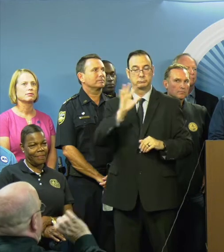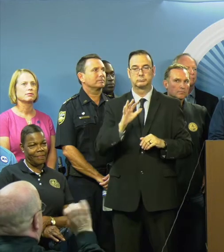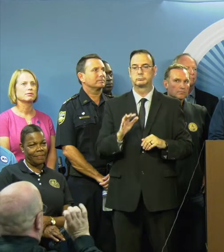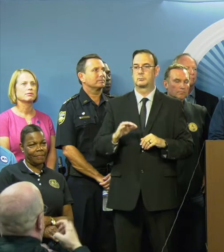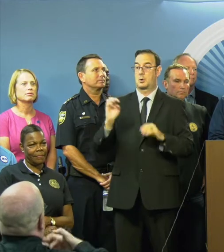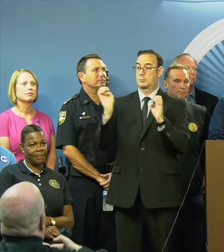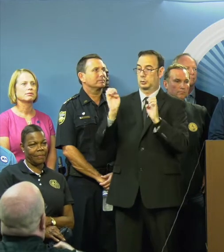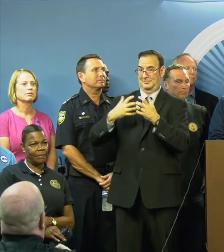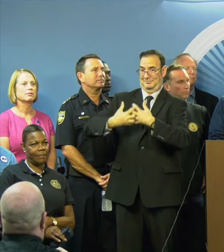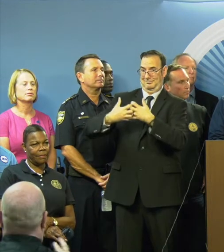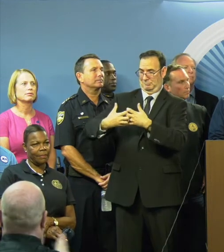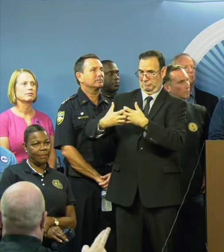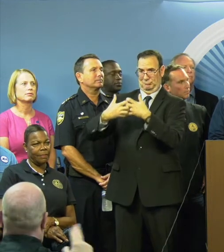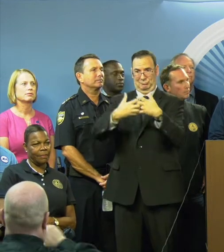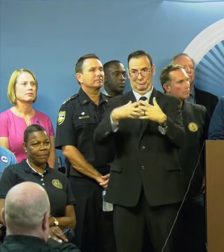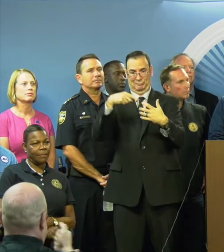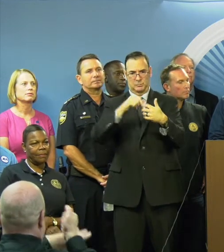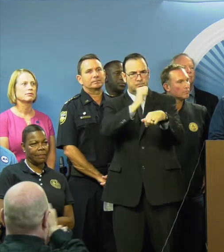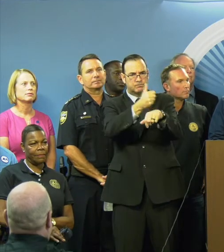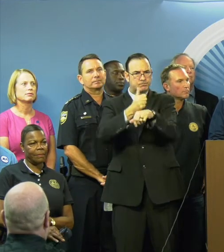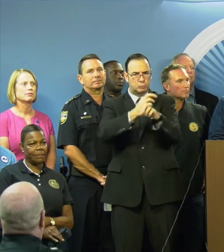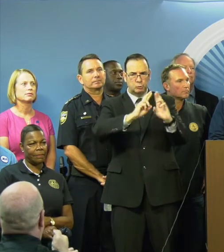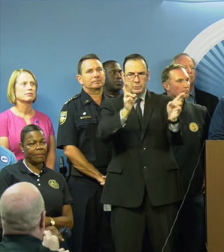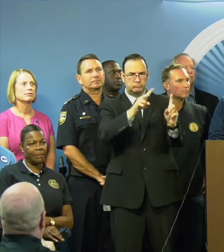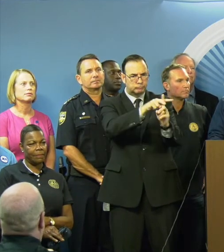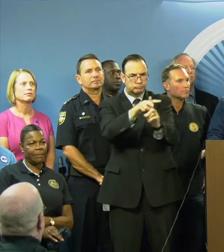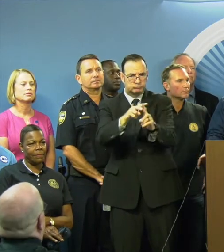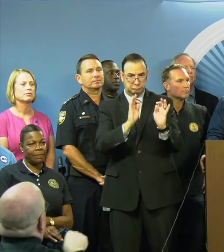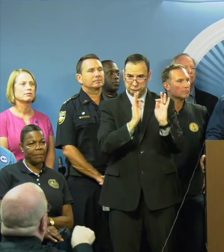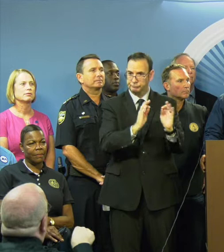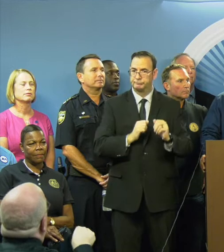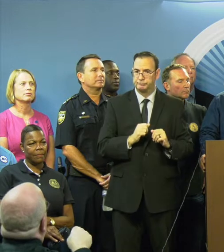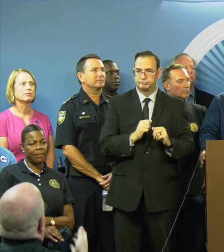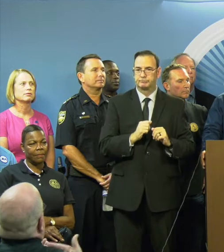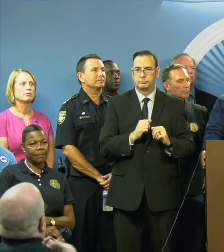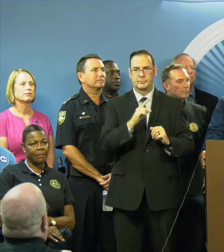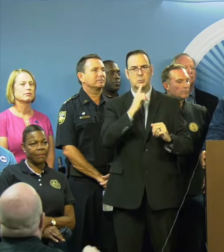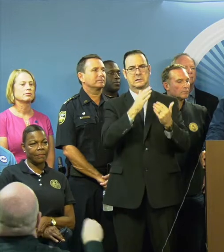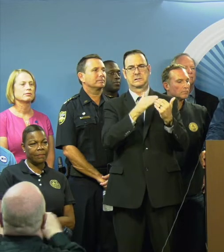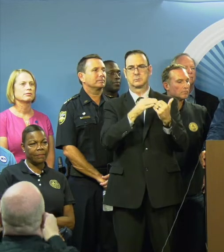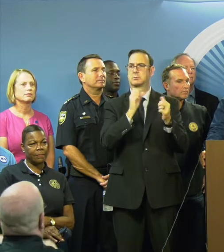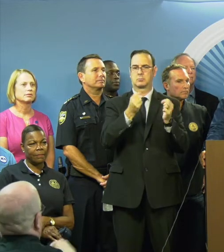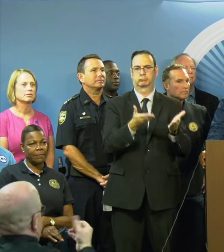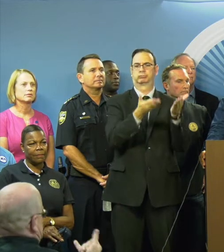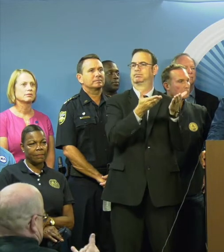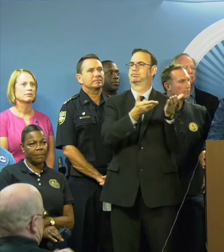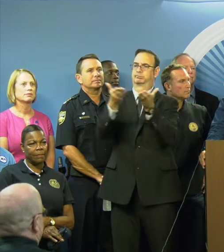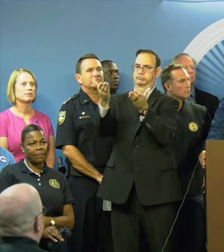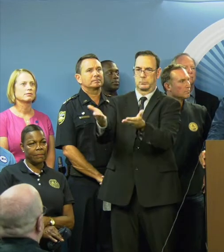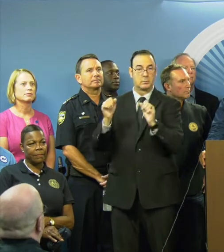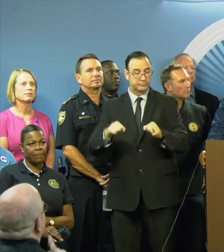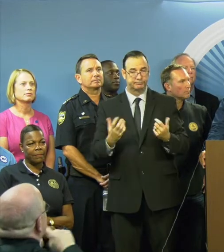of various types, which will be staged in a forward operating area. These generators are mobilizing now, and will have a variety of